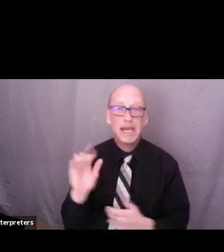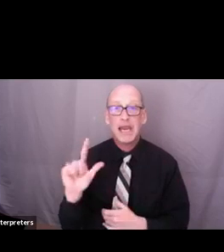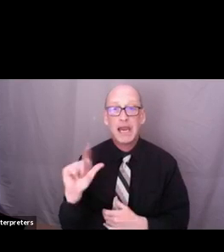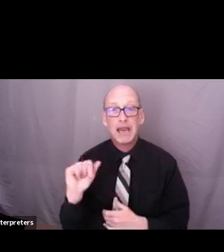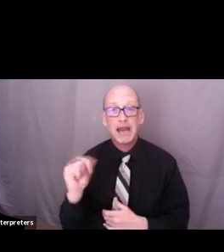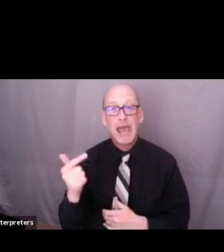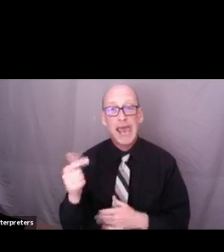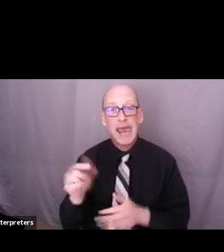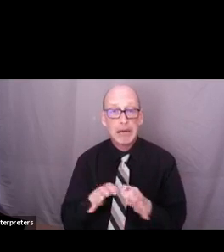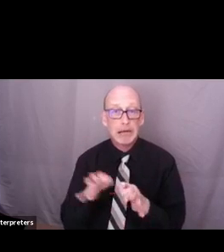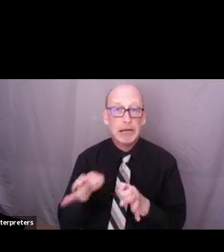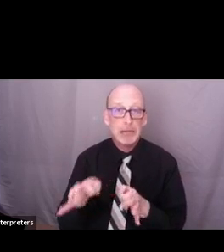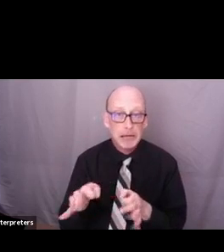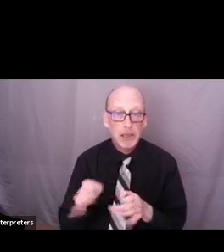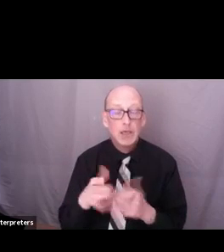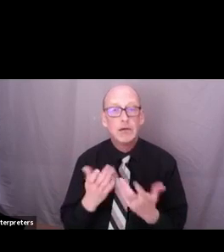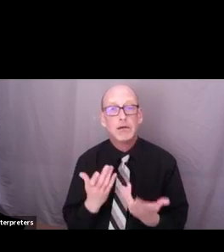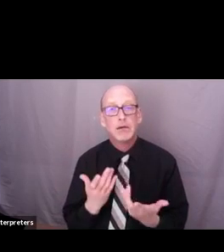what